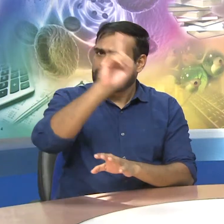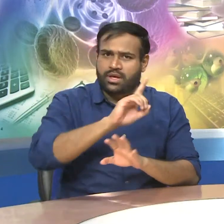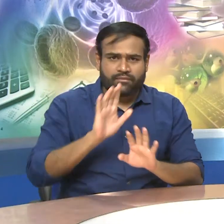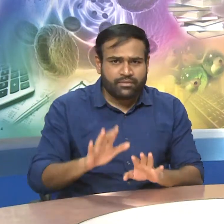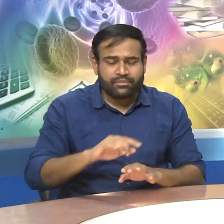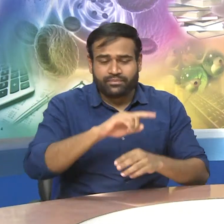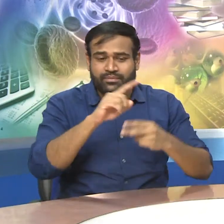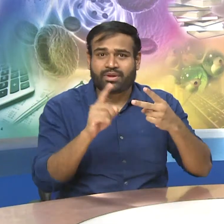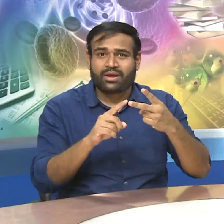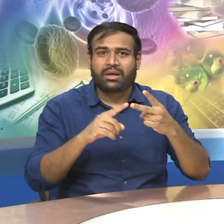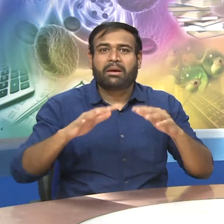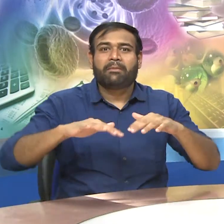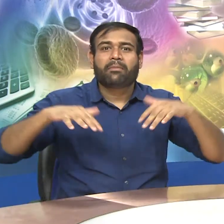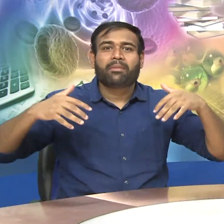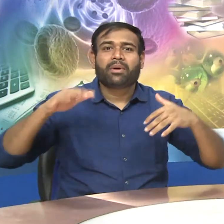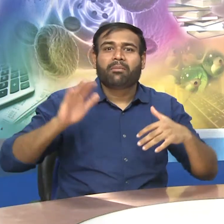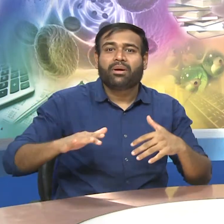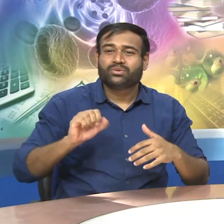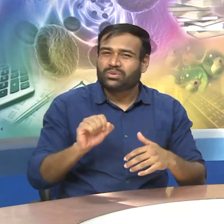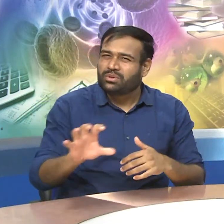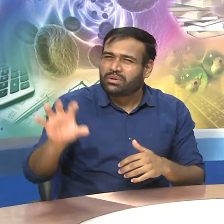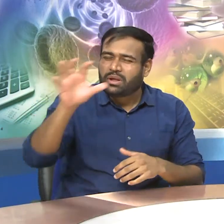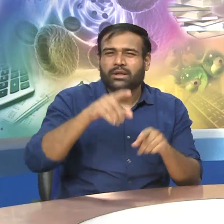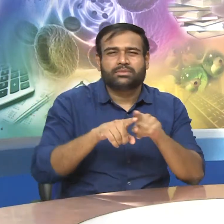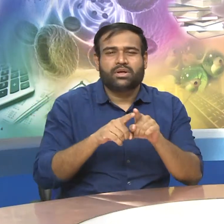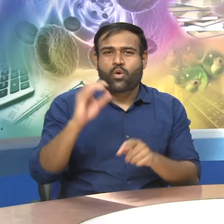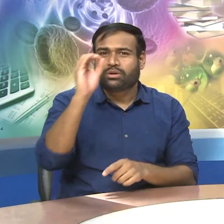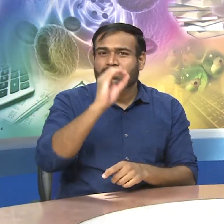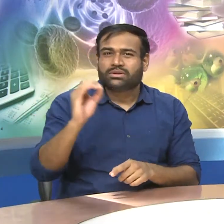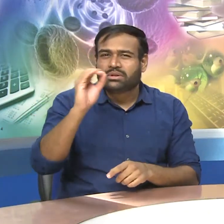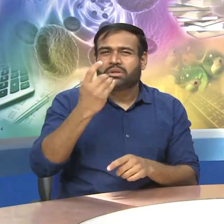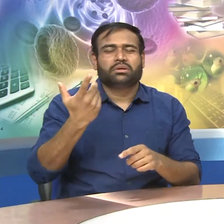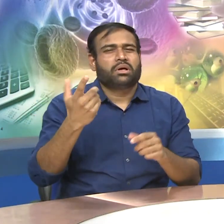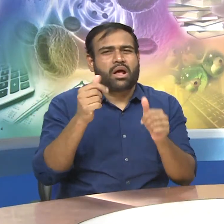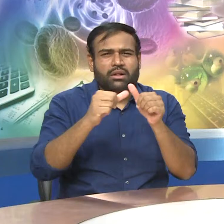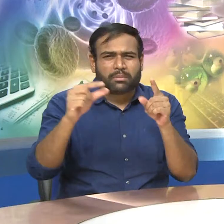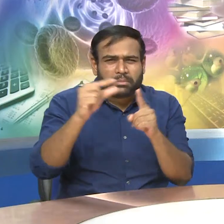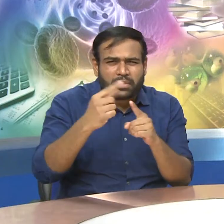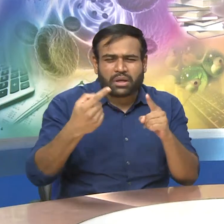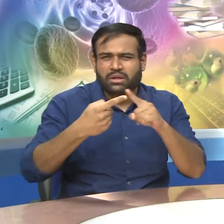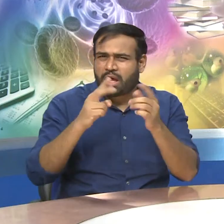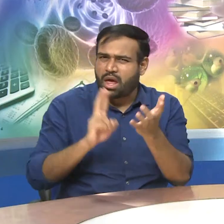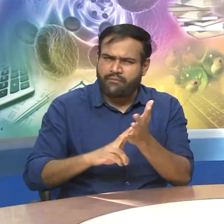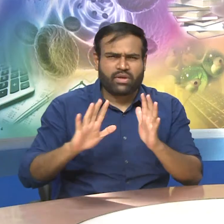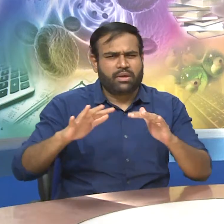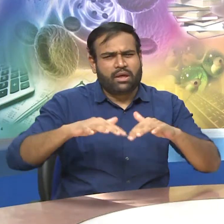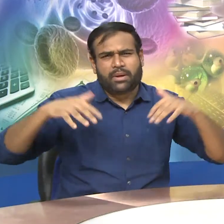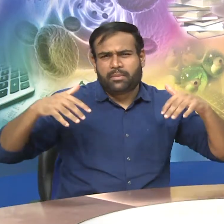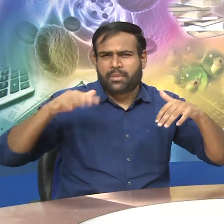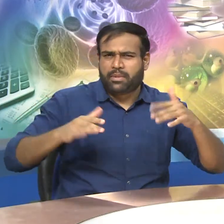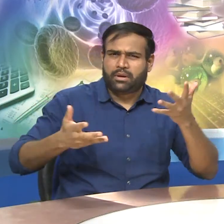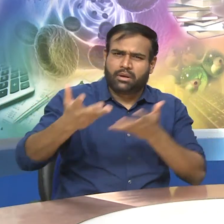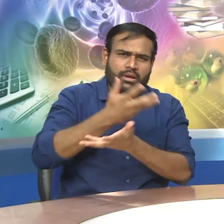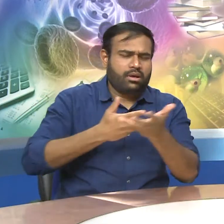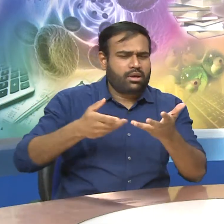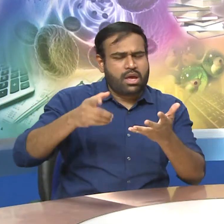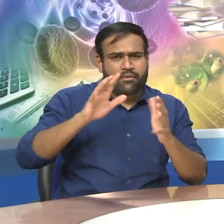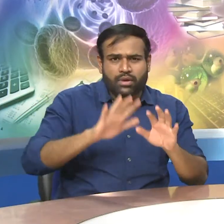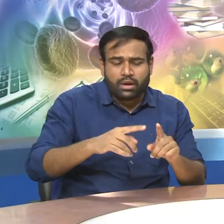In this they have governor. Next, state legislative assembly or Vidhan